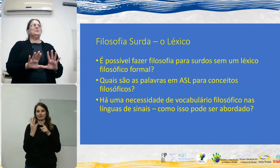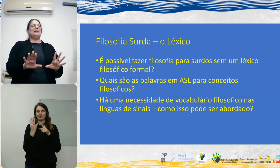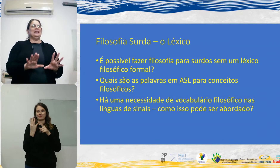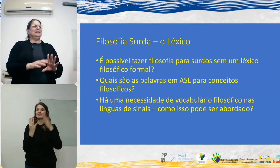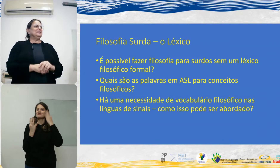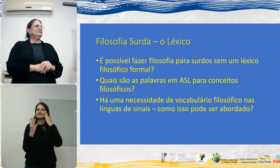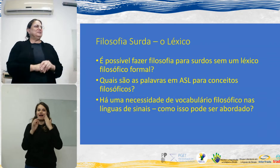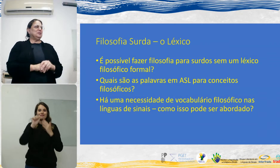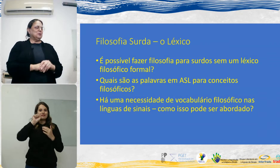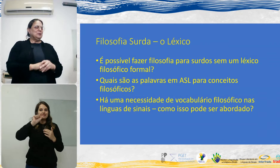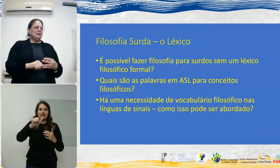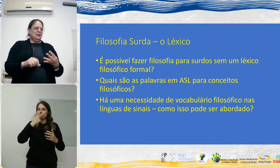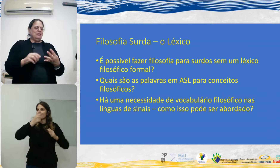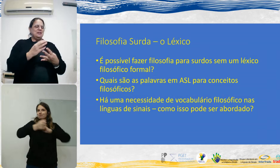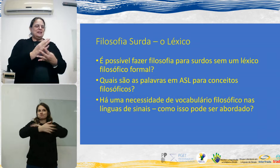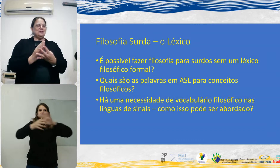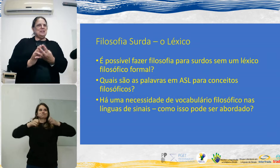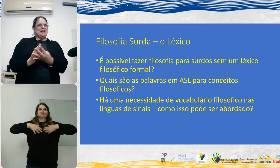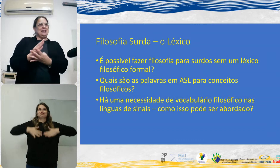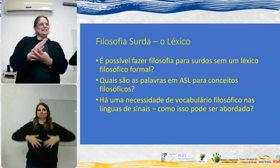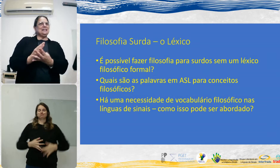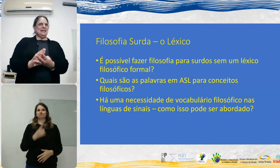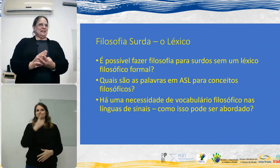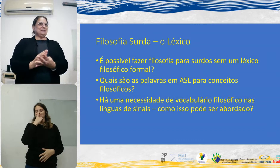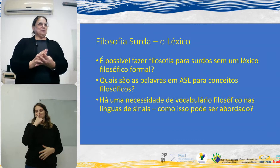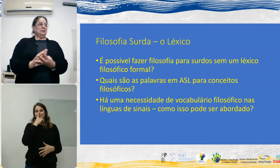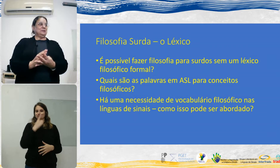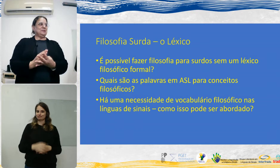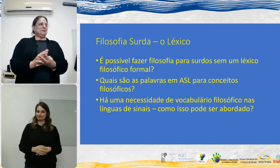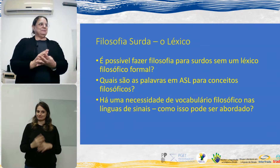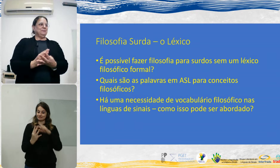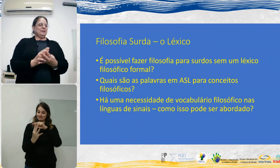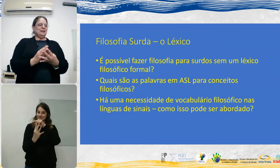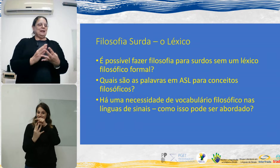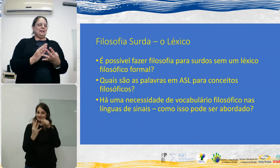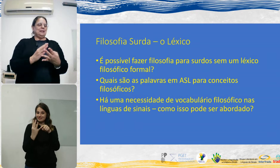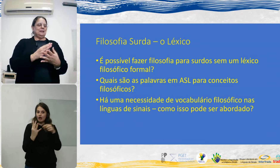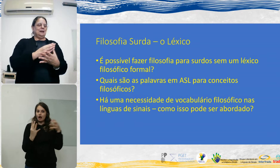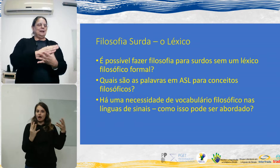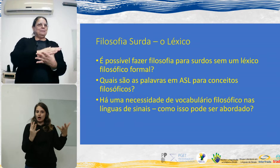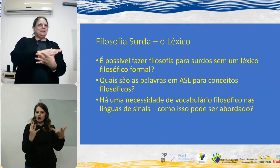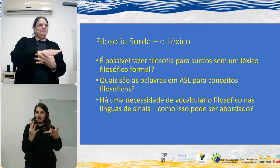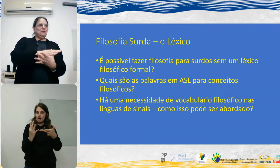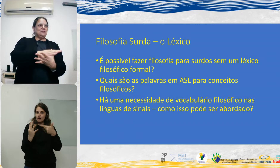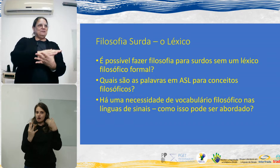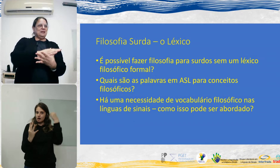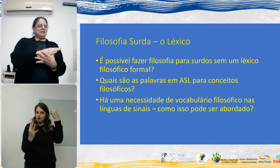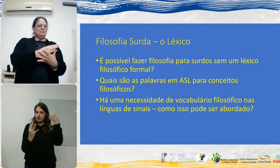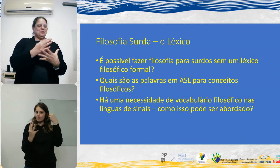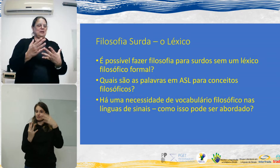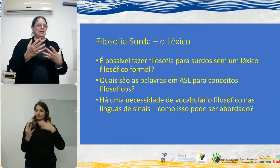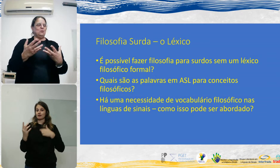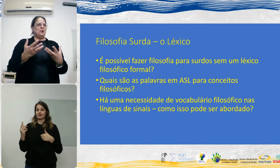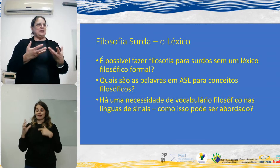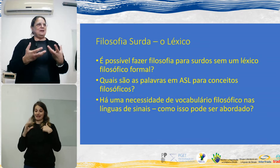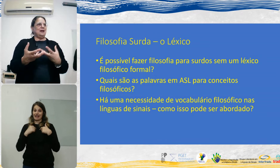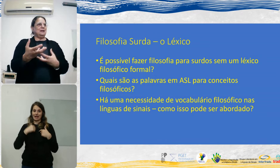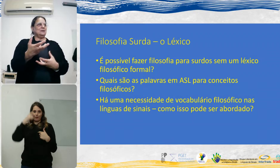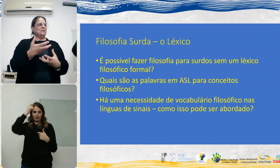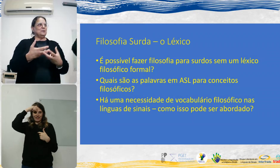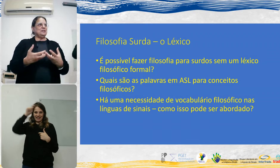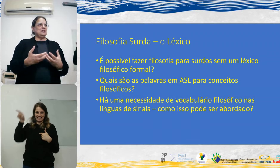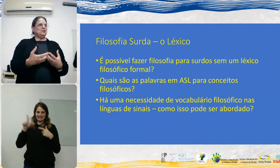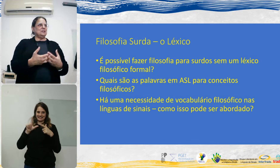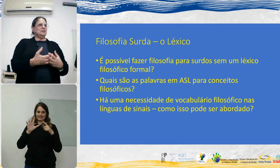no one else. So these are the ASL experts. And then I'm the philosophy expert. And we